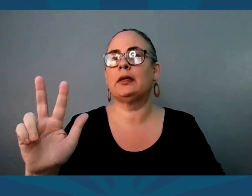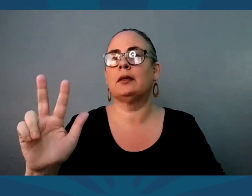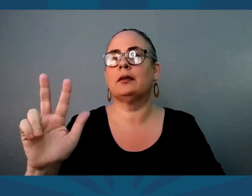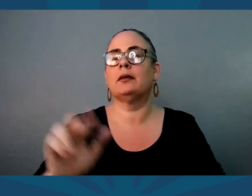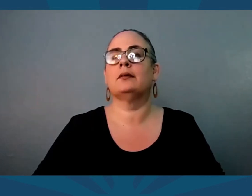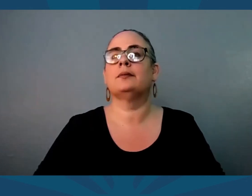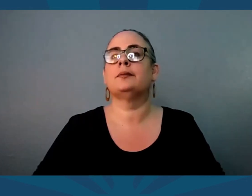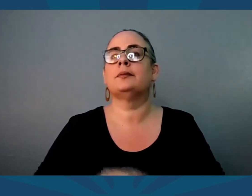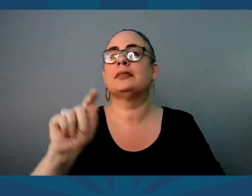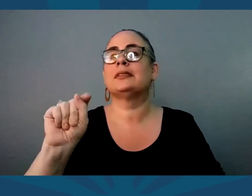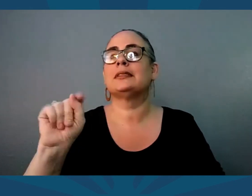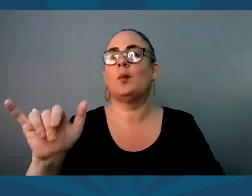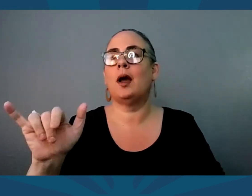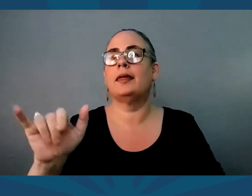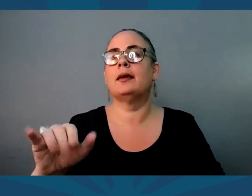928-679-8603.